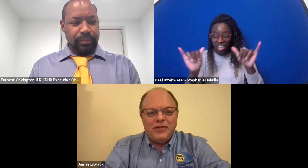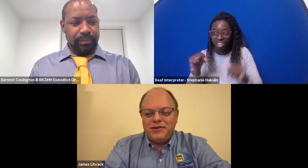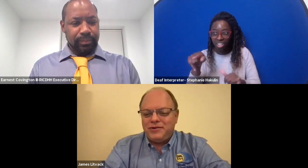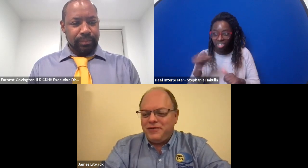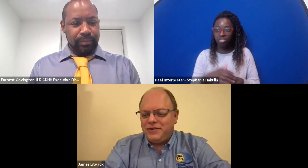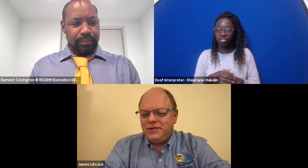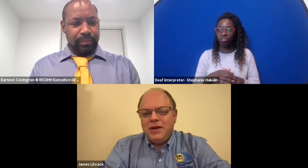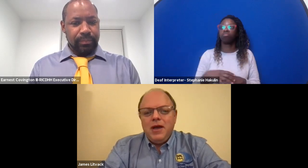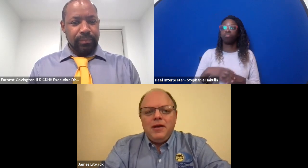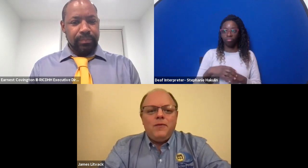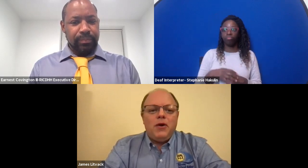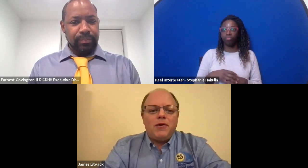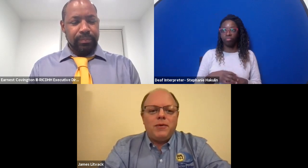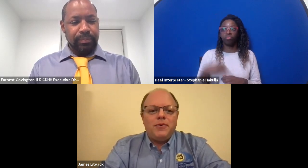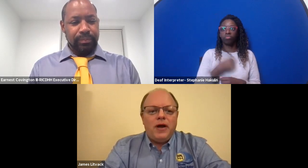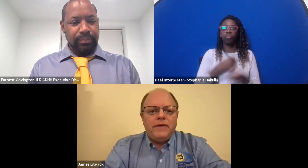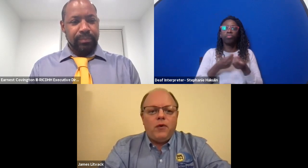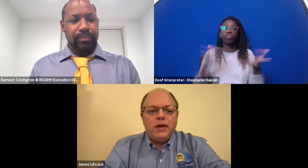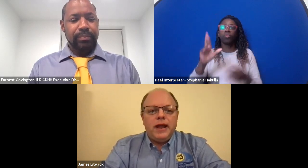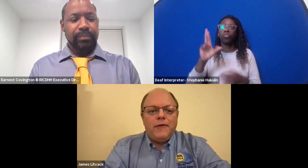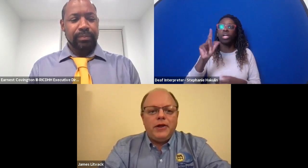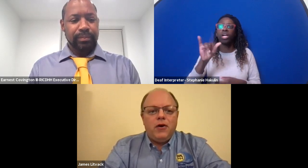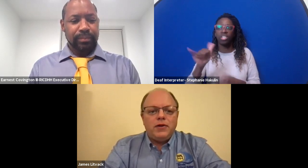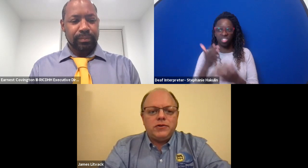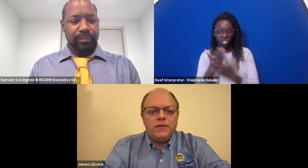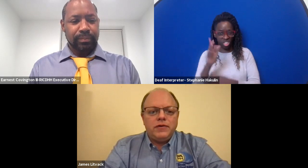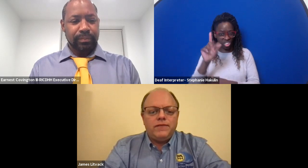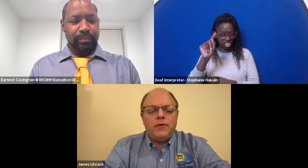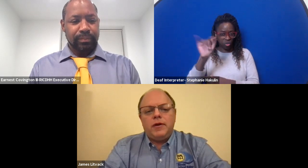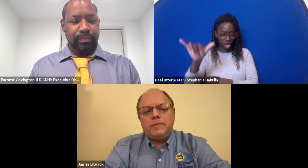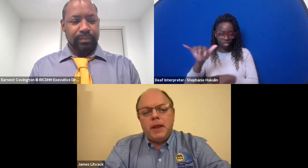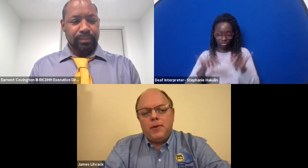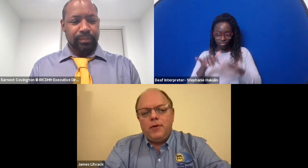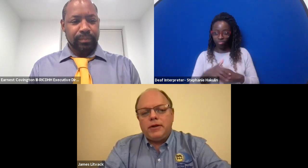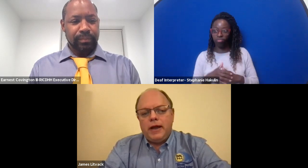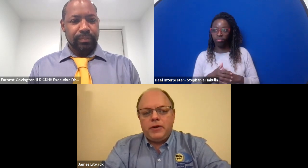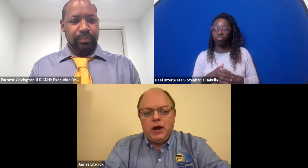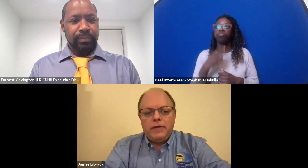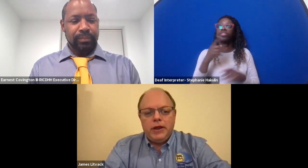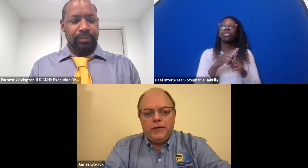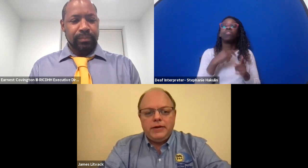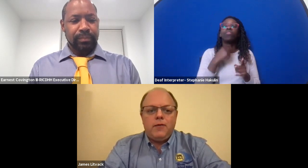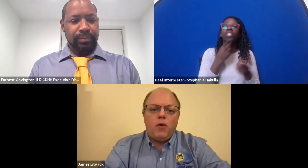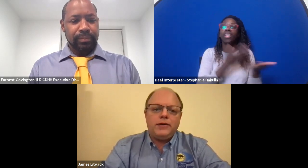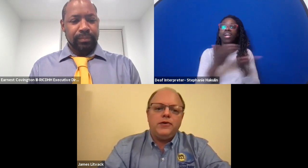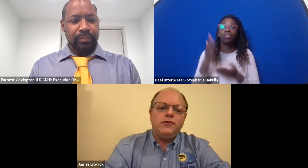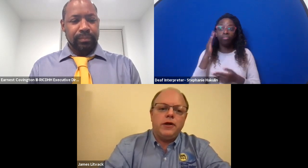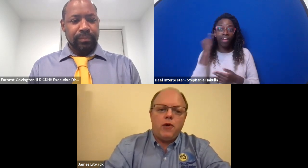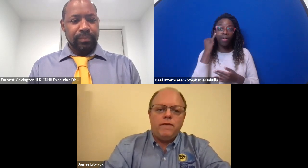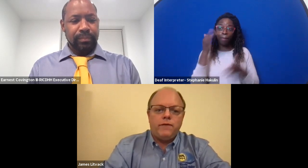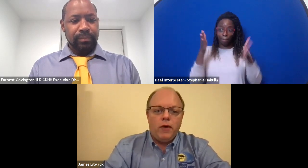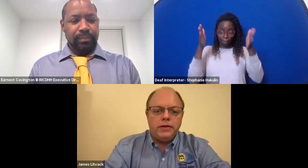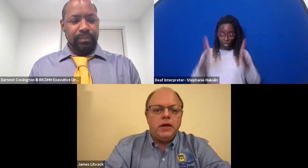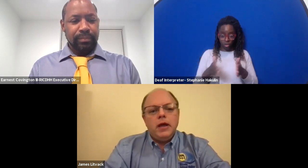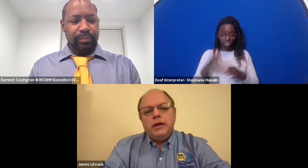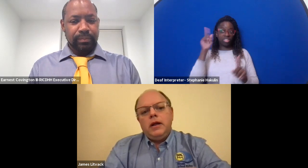traditional relay service. We also provide voice carryover service for people who are deaf and hard of hearing that want to use their